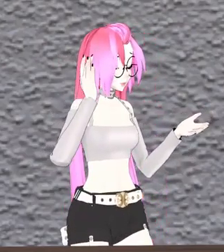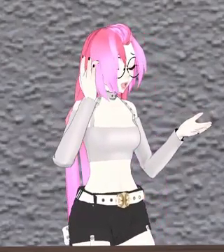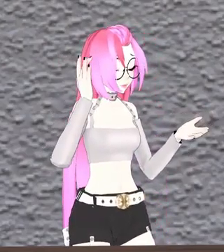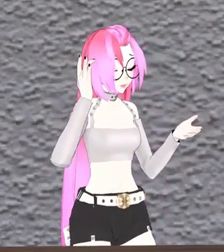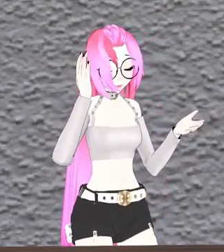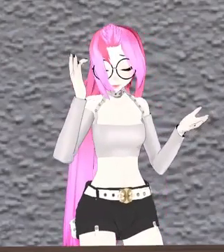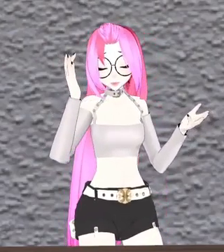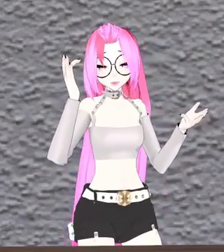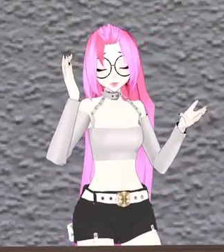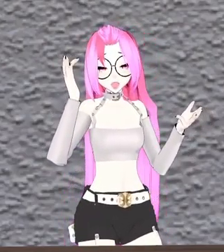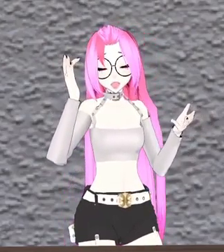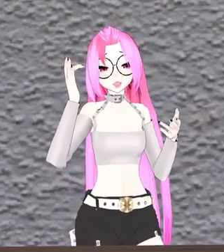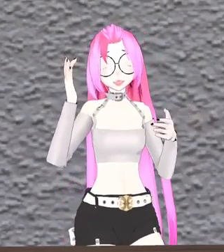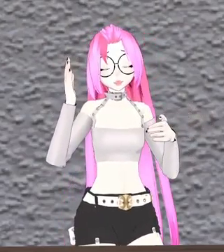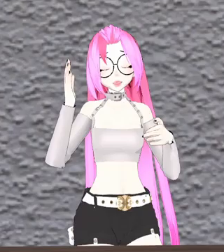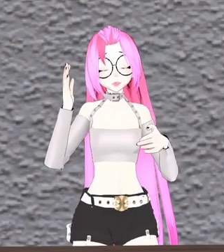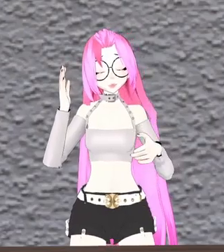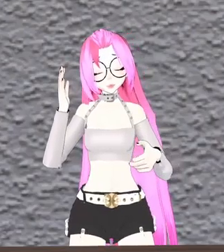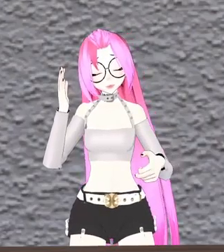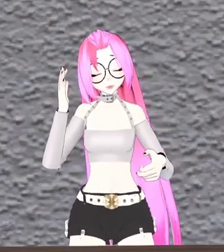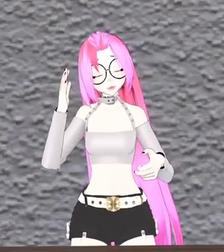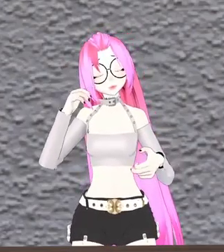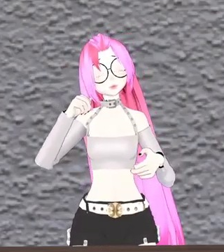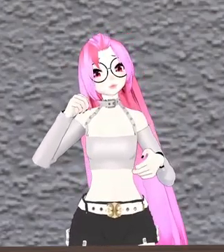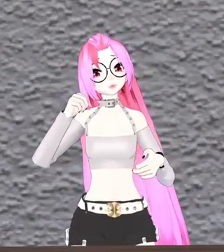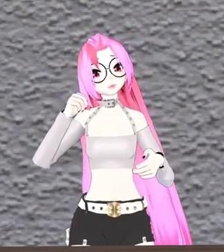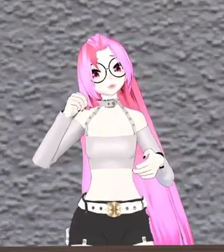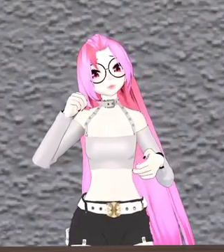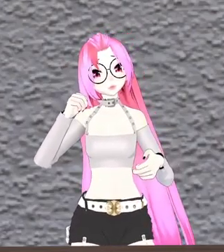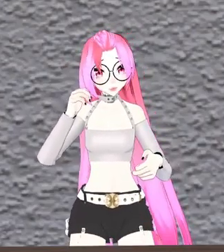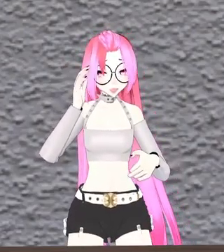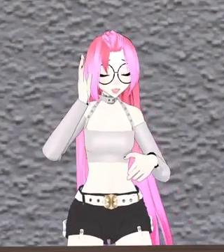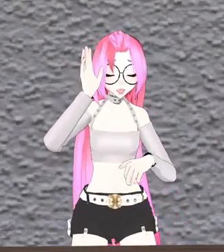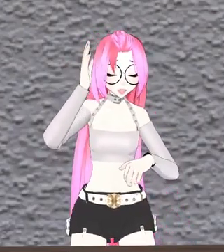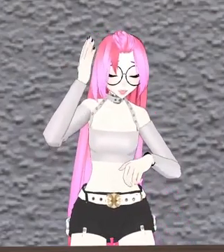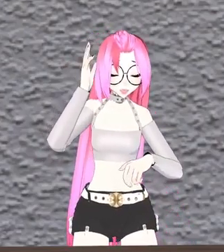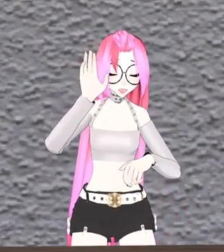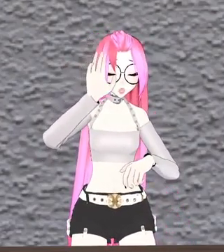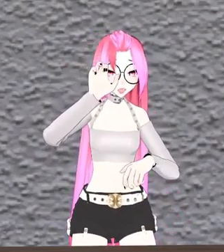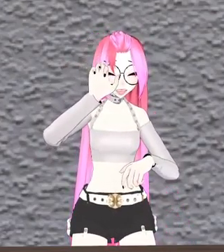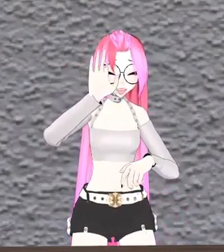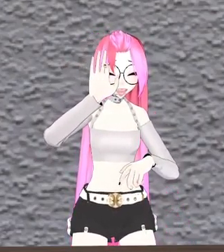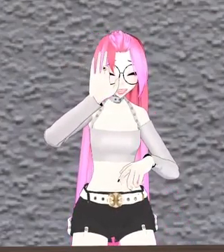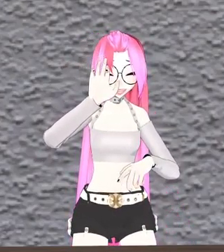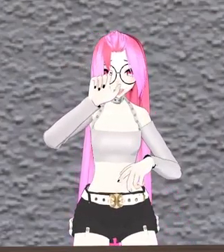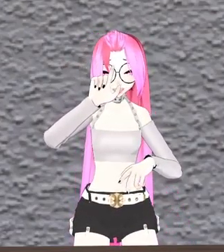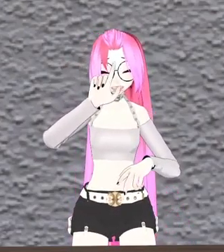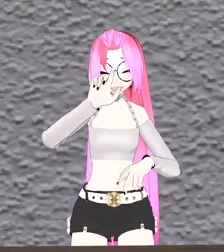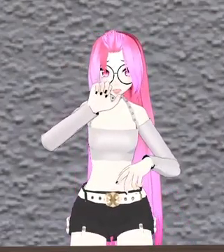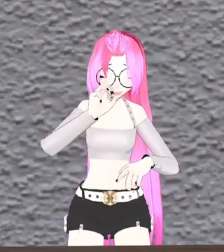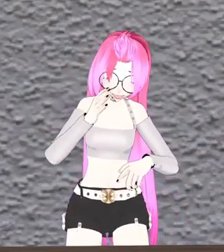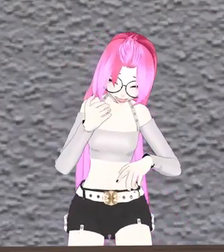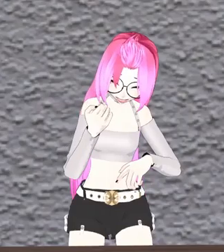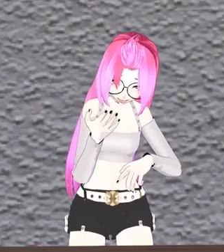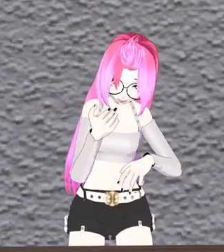What, huh? Why? What's the first one? The first one? Okay, so in real life, you're going to be doing it. Hold on, my pinky's